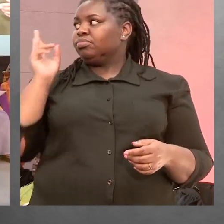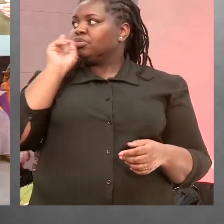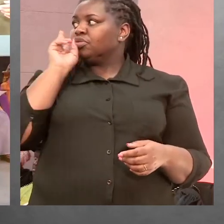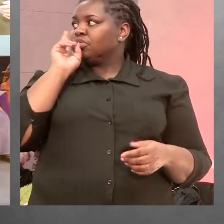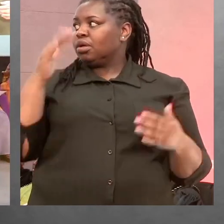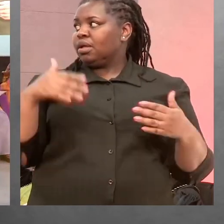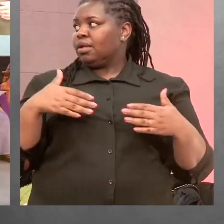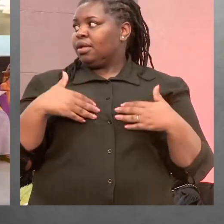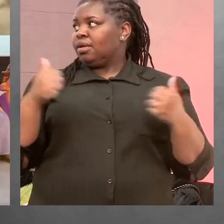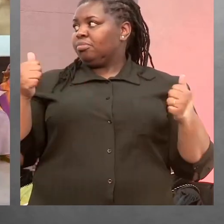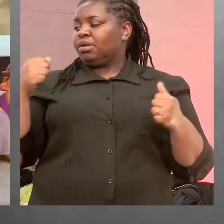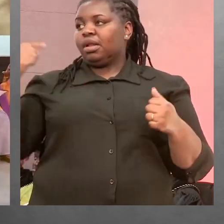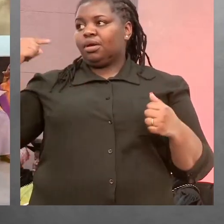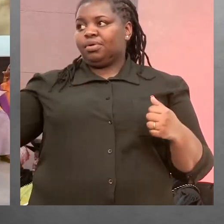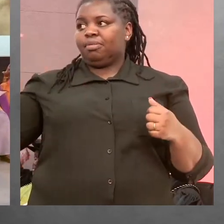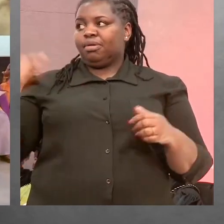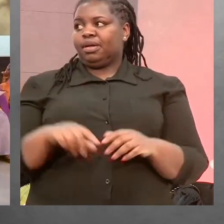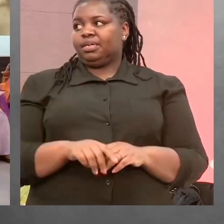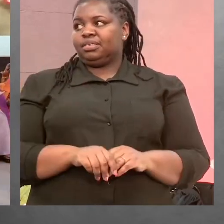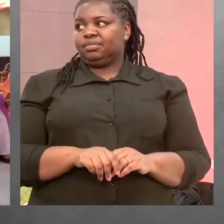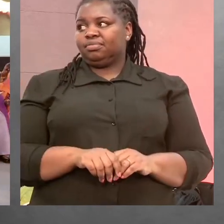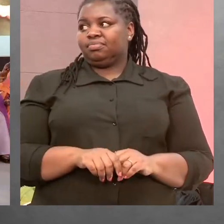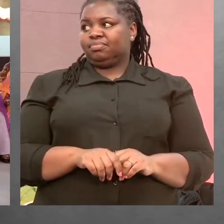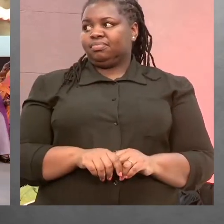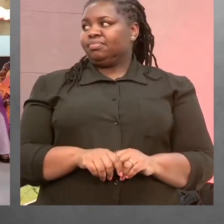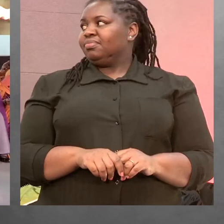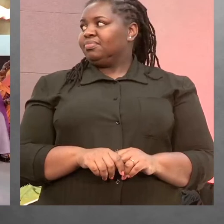Pilango Naphakade.